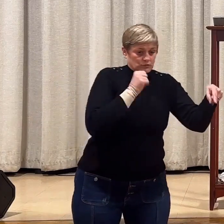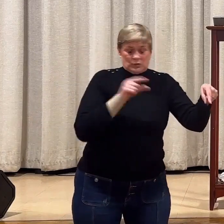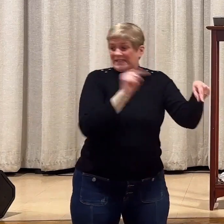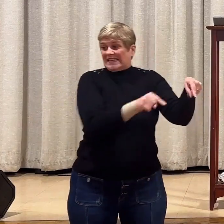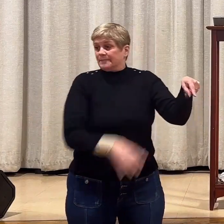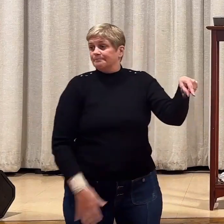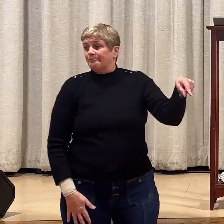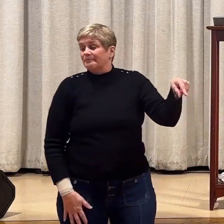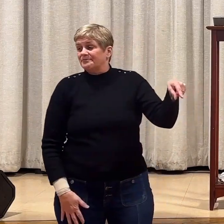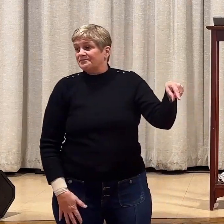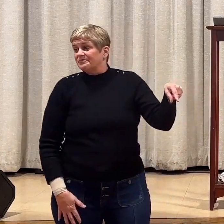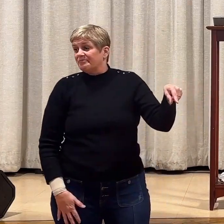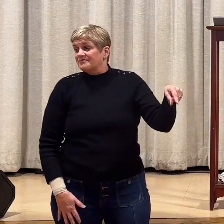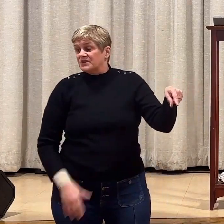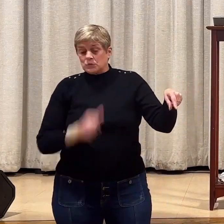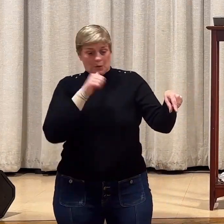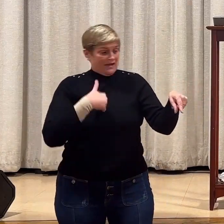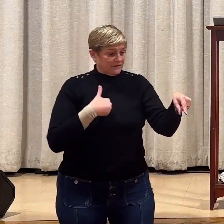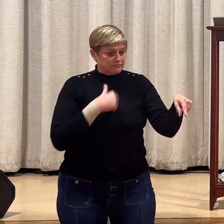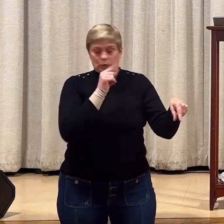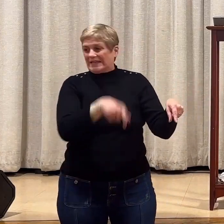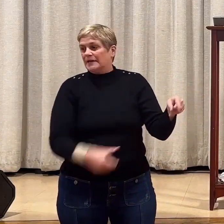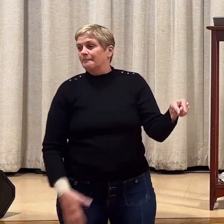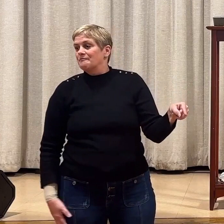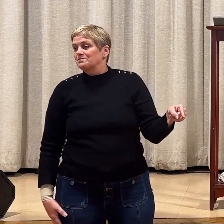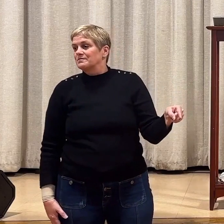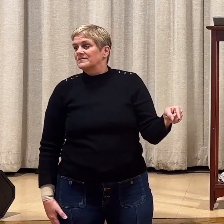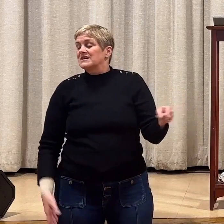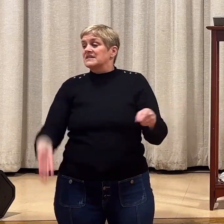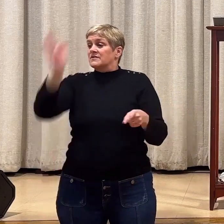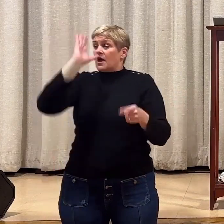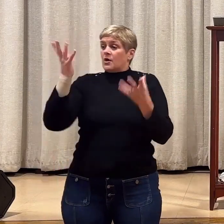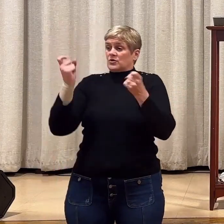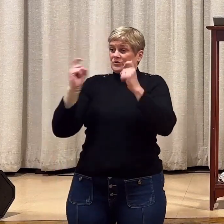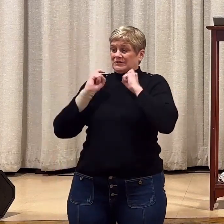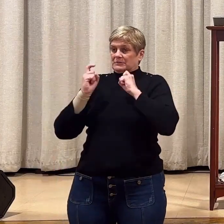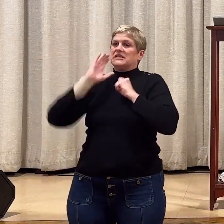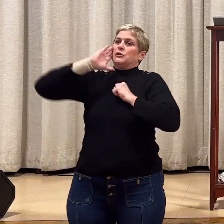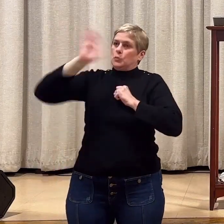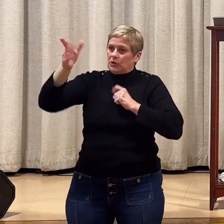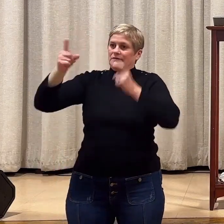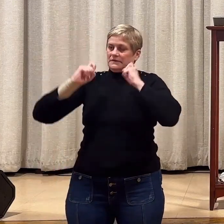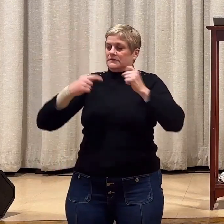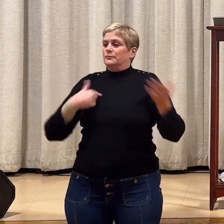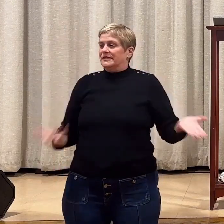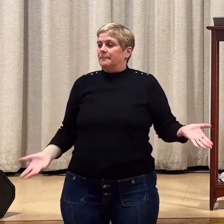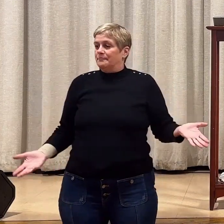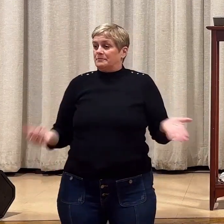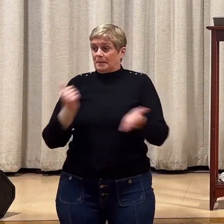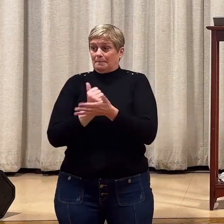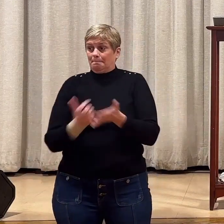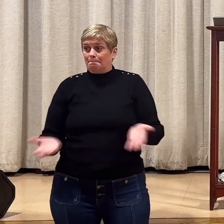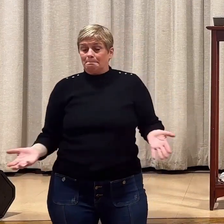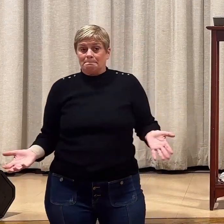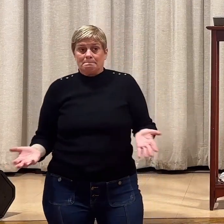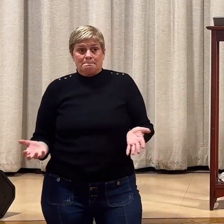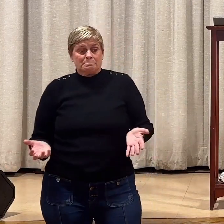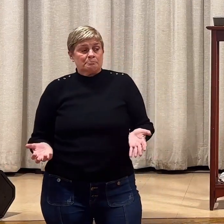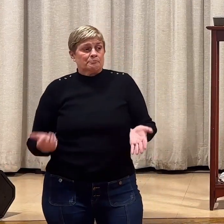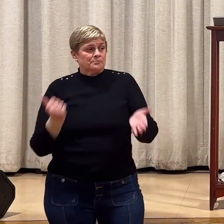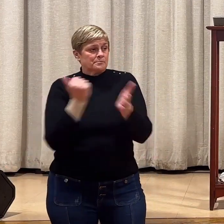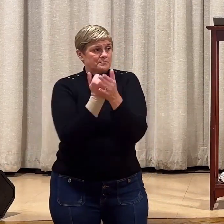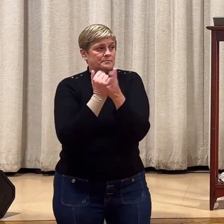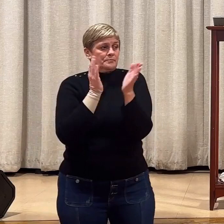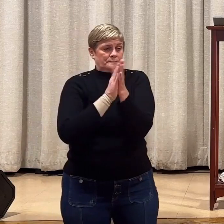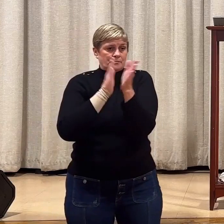this. Because if God needed to give it to you, he would have. Amen.